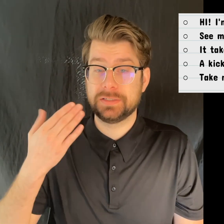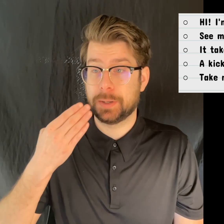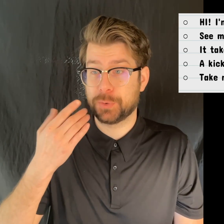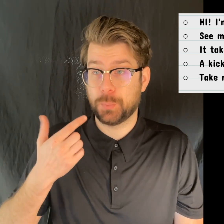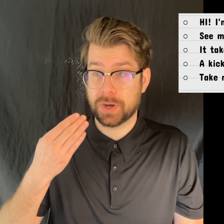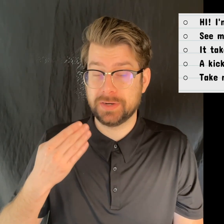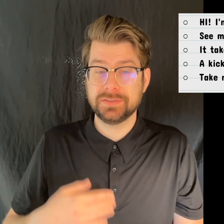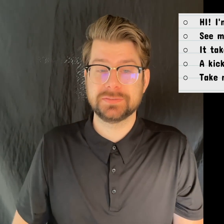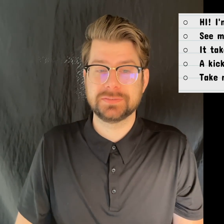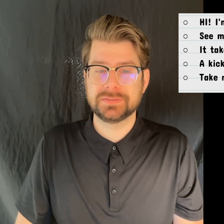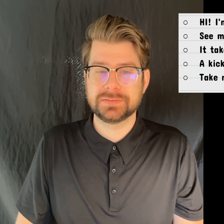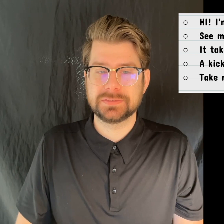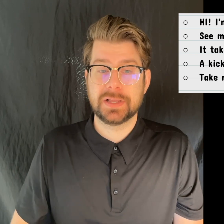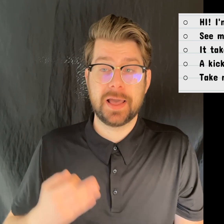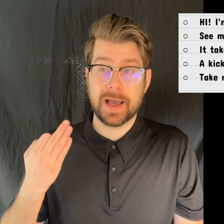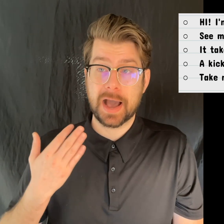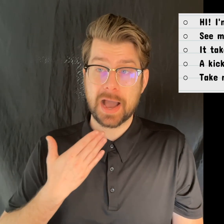Number 1. Hi,